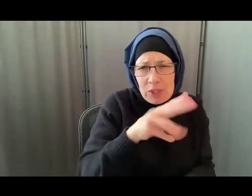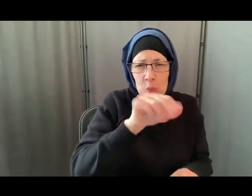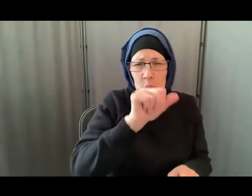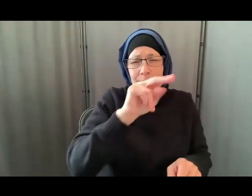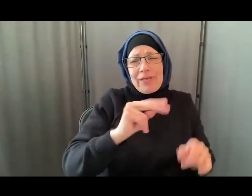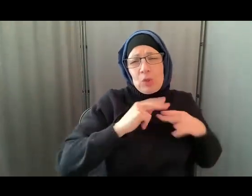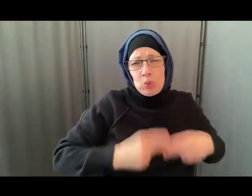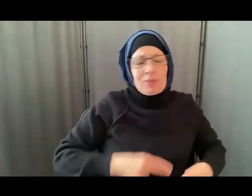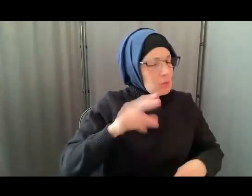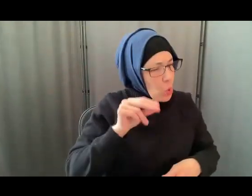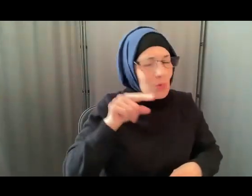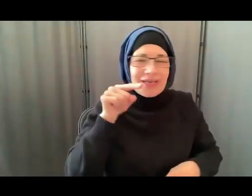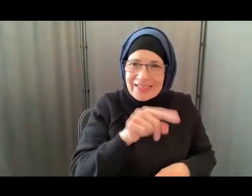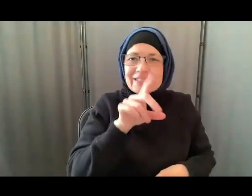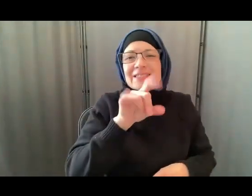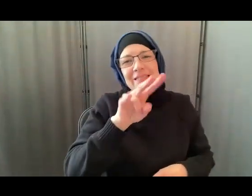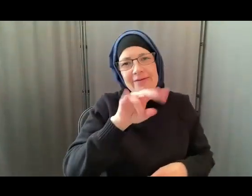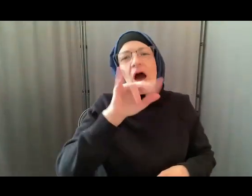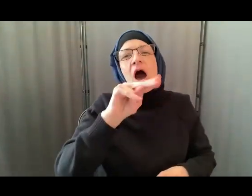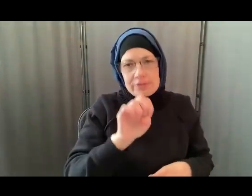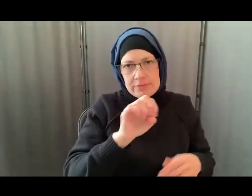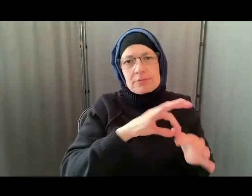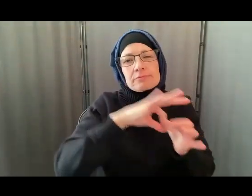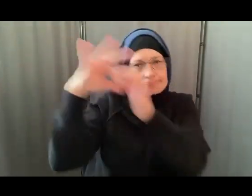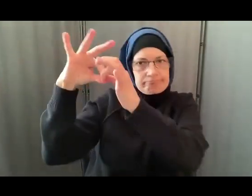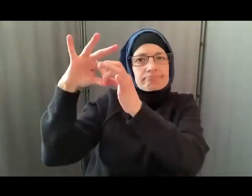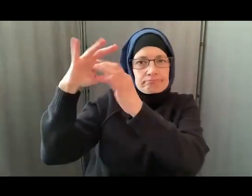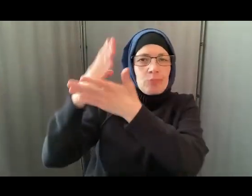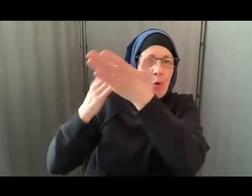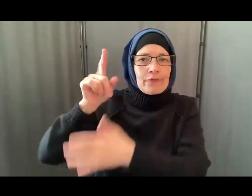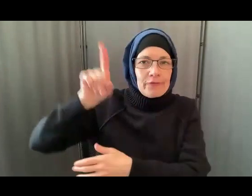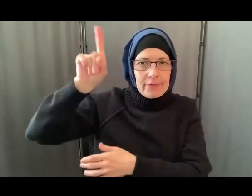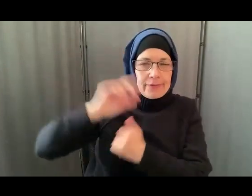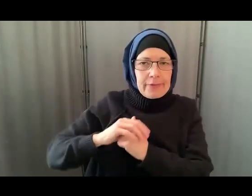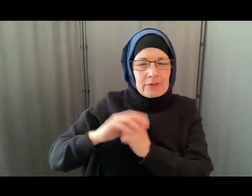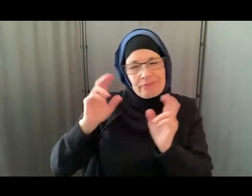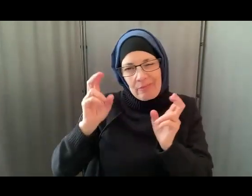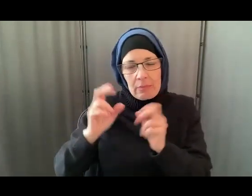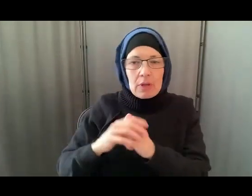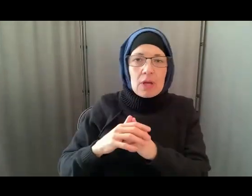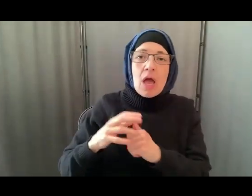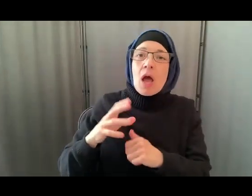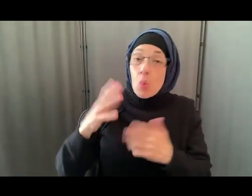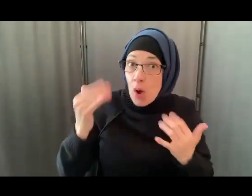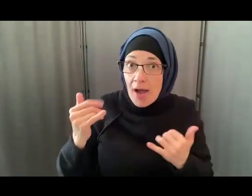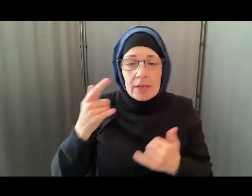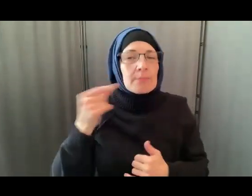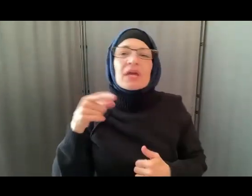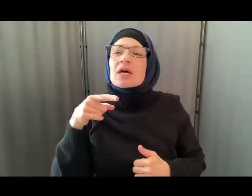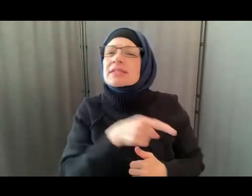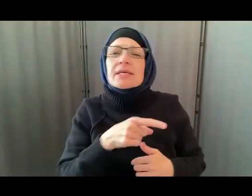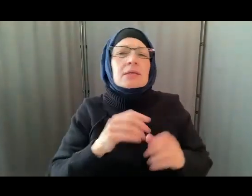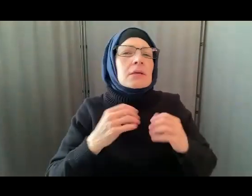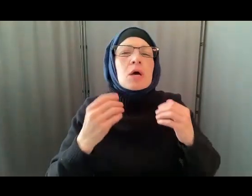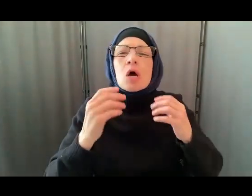say because he was sinless, and he sacrificed his life for our own sins.